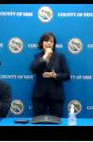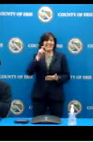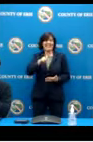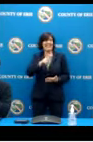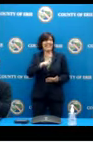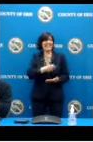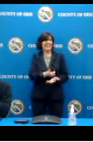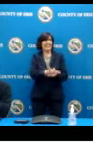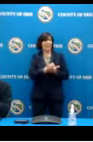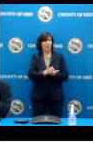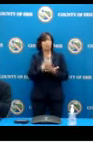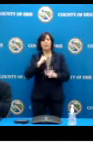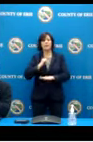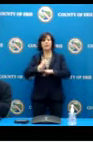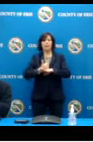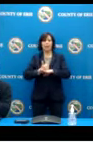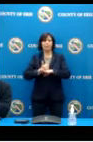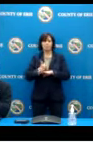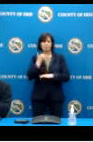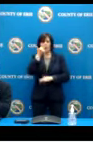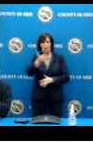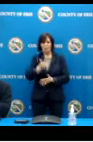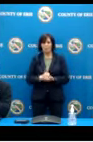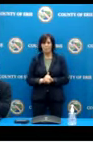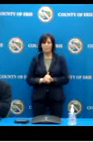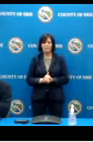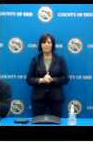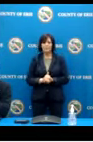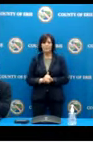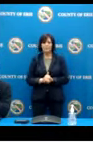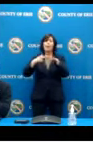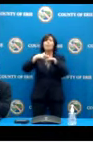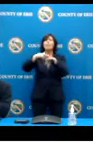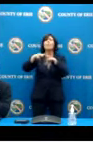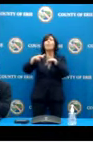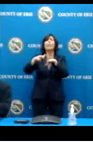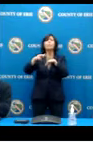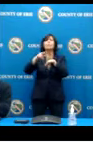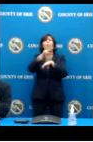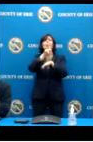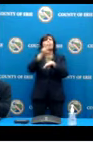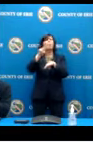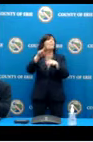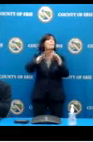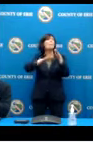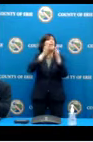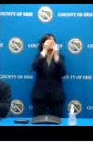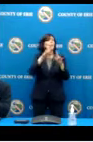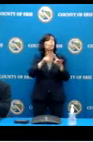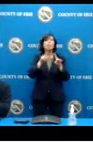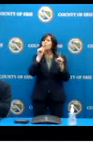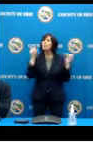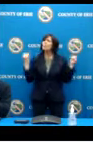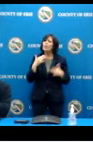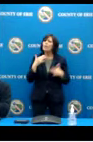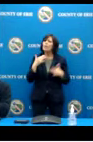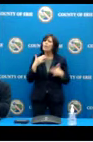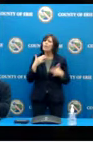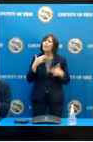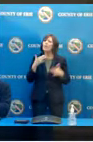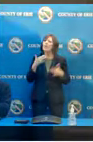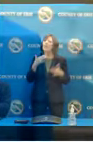need home care that we can set up for them. Basic referrals can go to 211, but please do not be afraid to call our senior service staff.